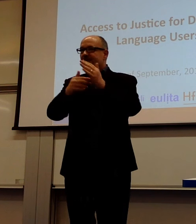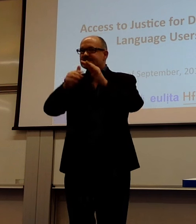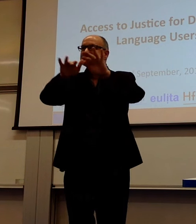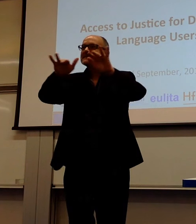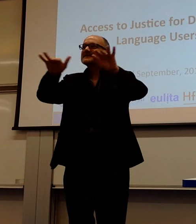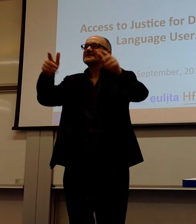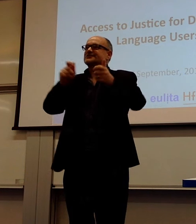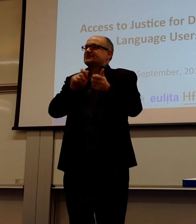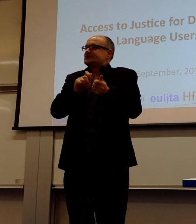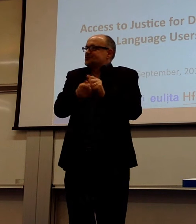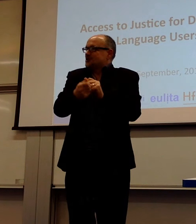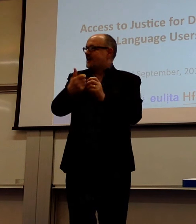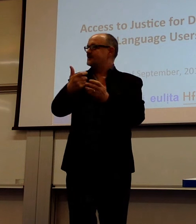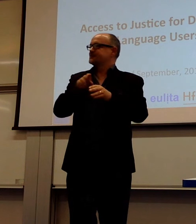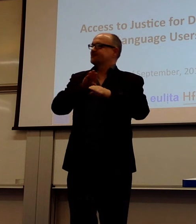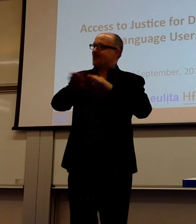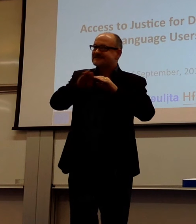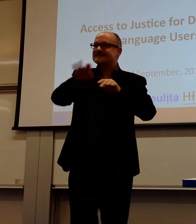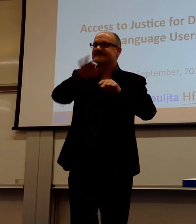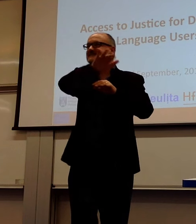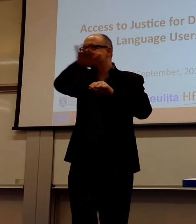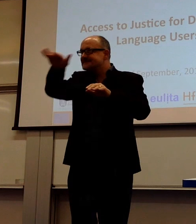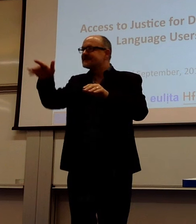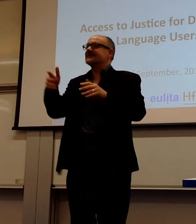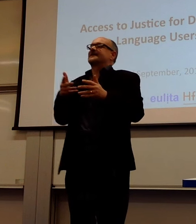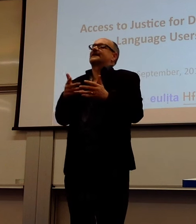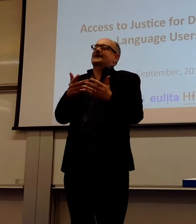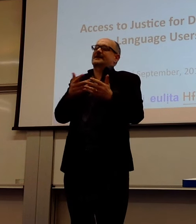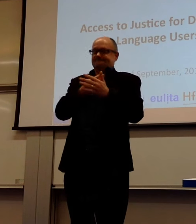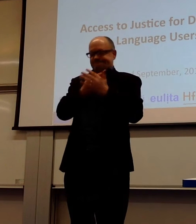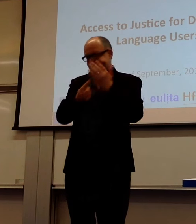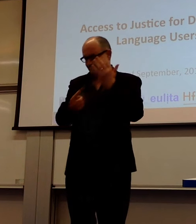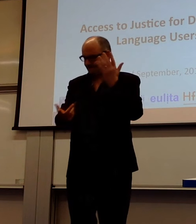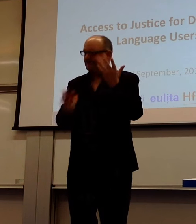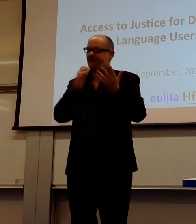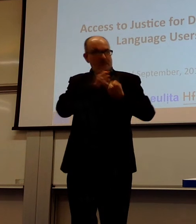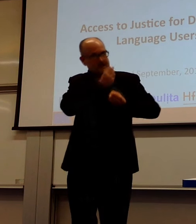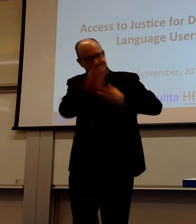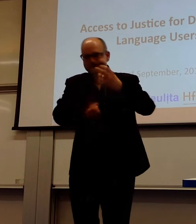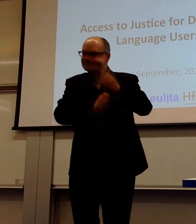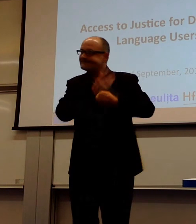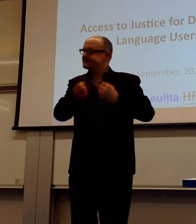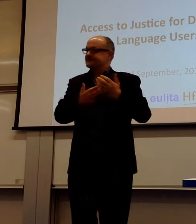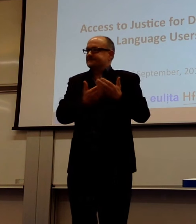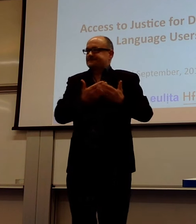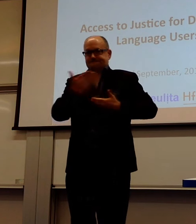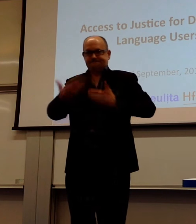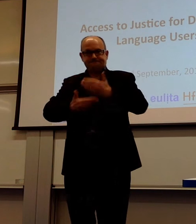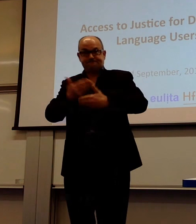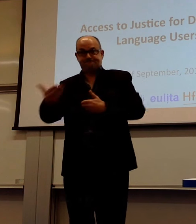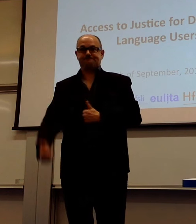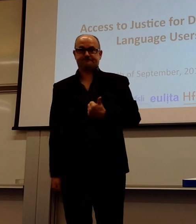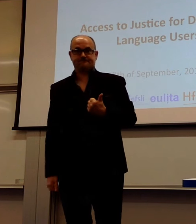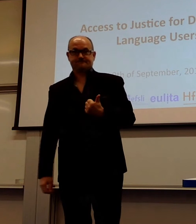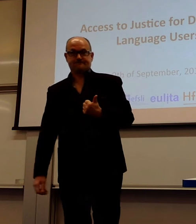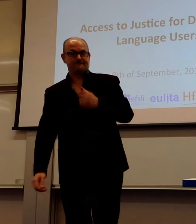dissemination, what policies we hope to change, what practice we hope to influence, all those sorts of things. And this